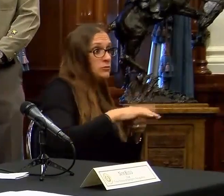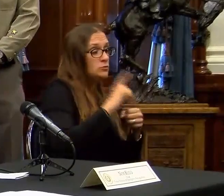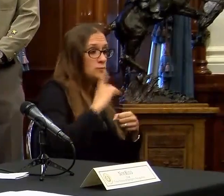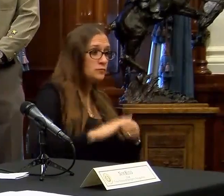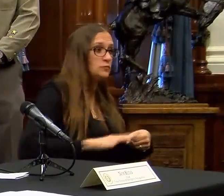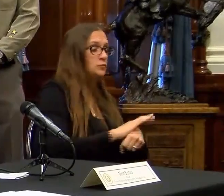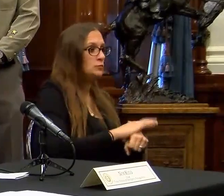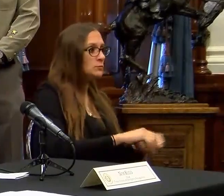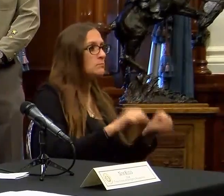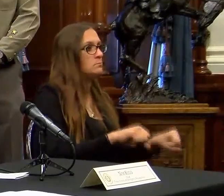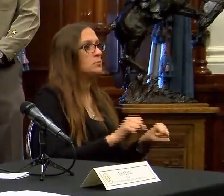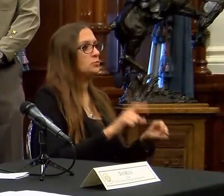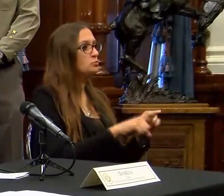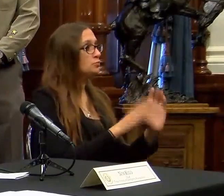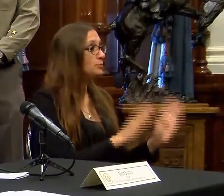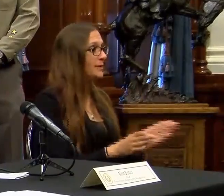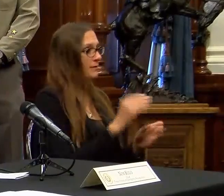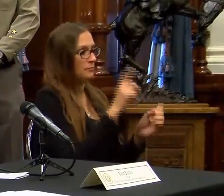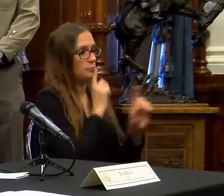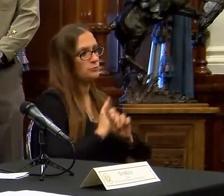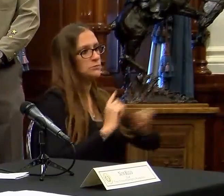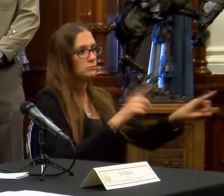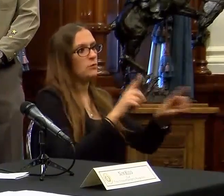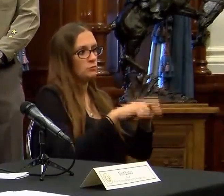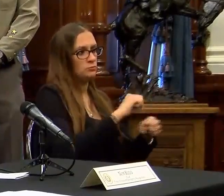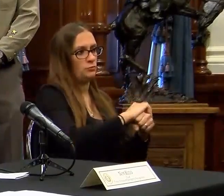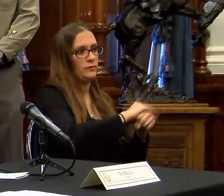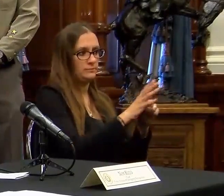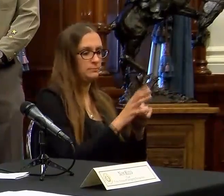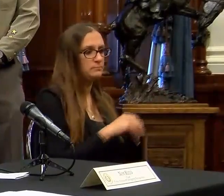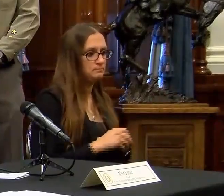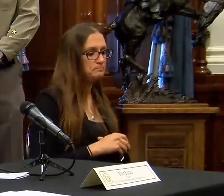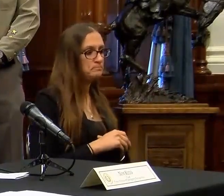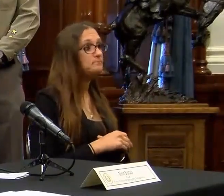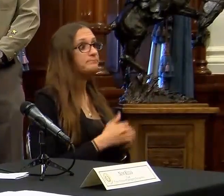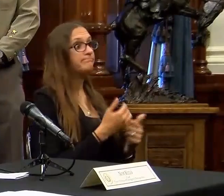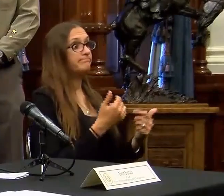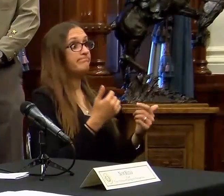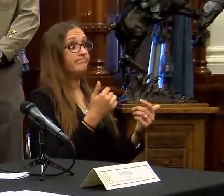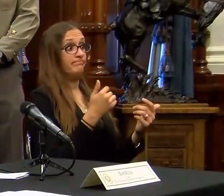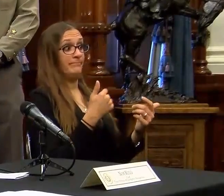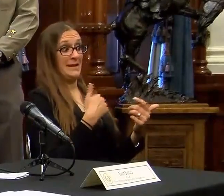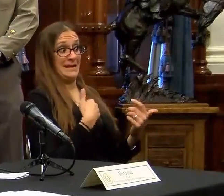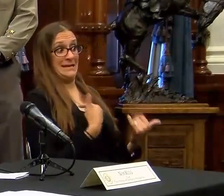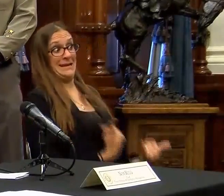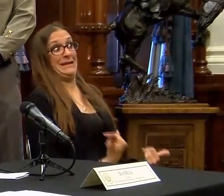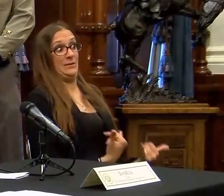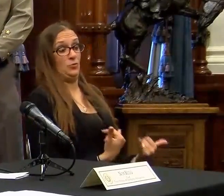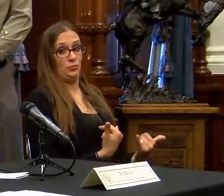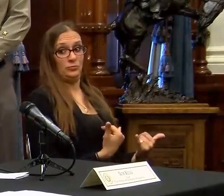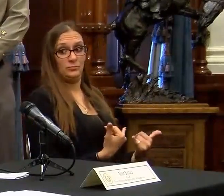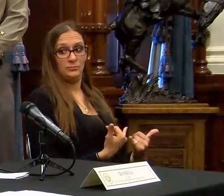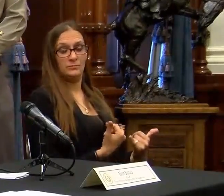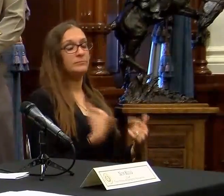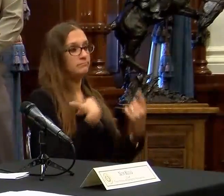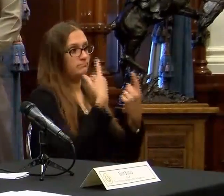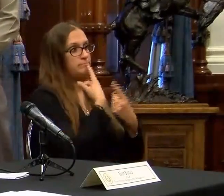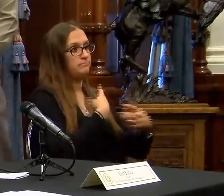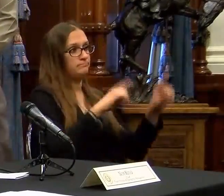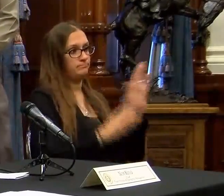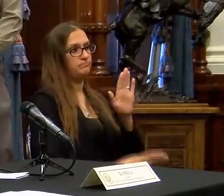fully capable to prepare and respond to COVID-19, I am, at this moment,